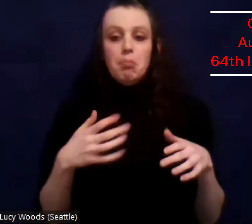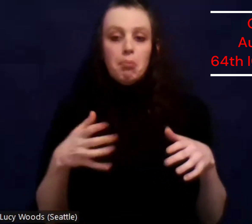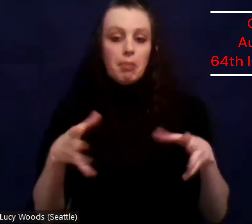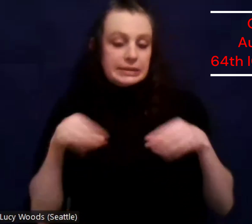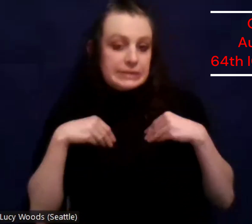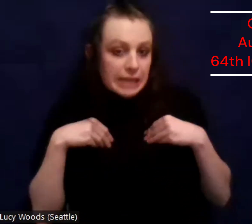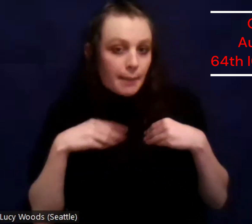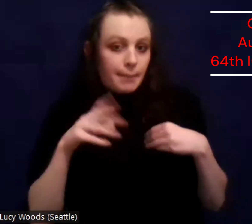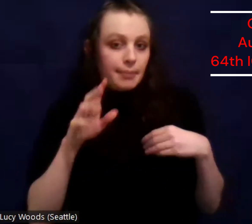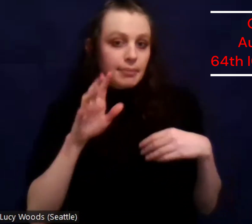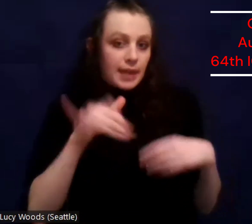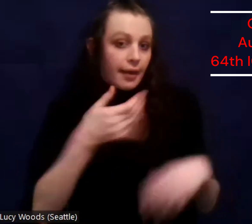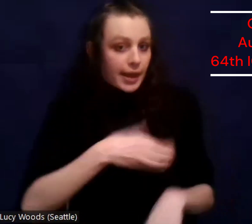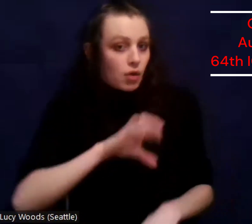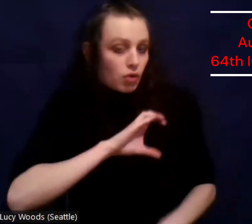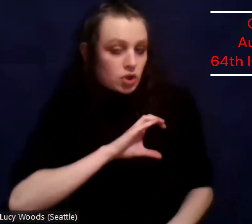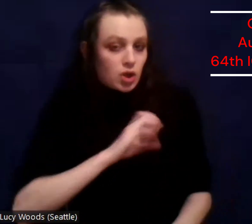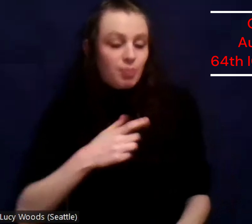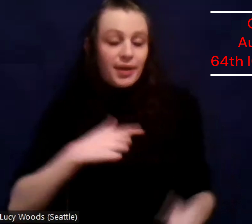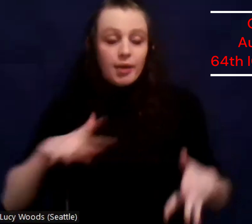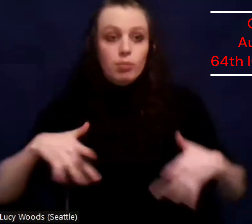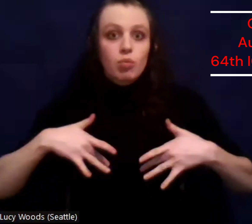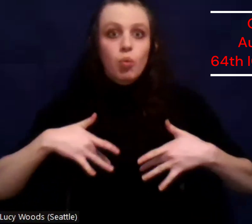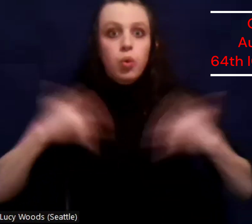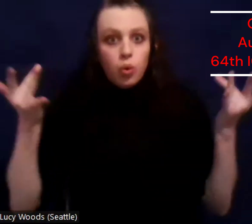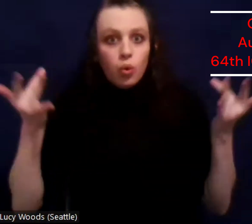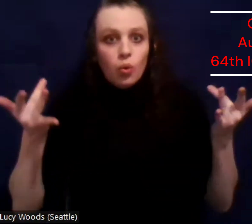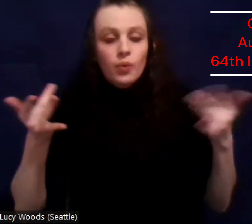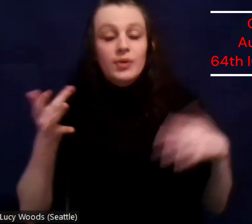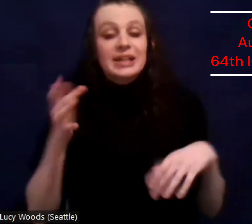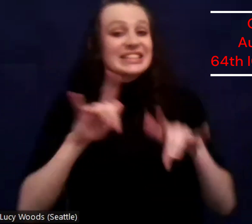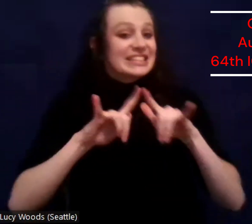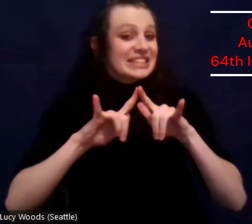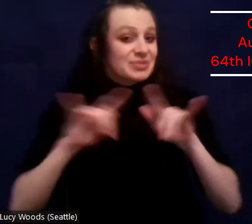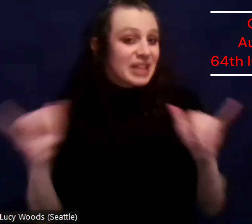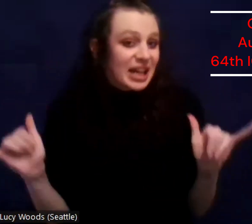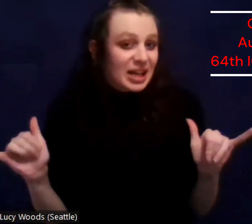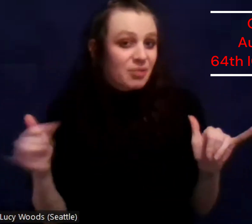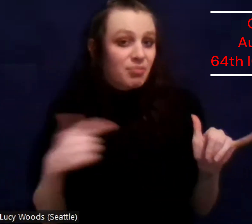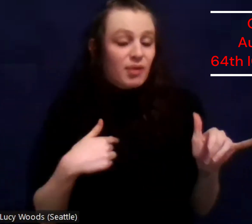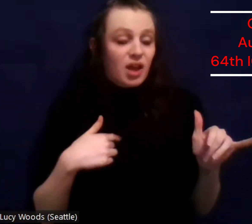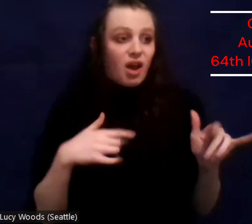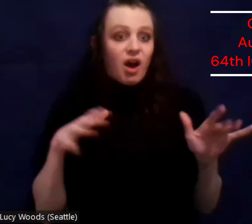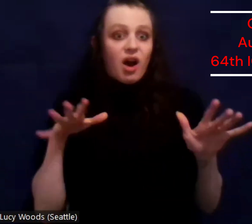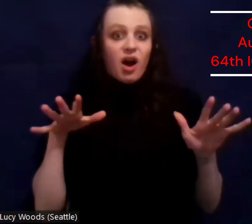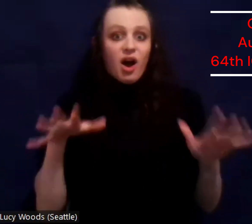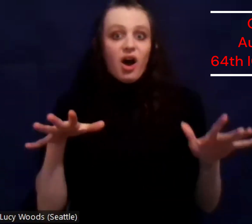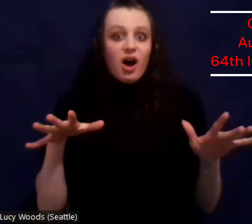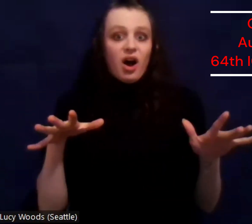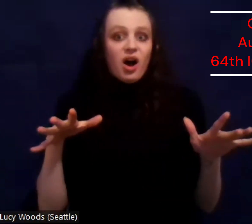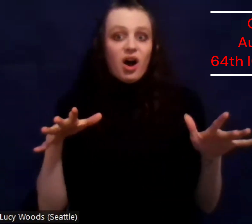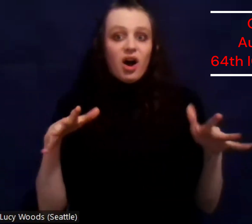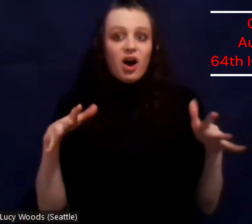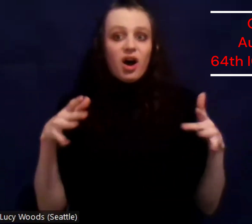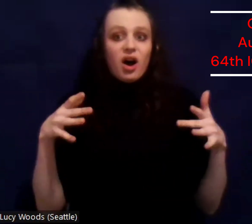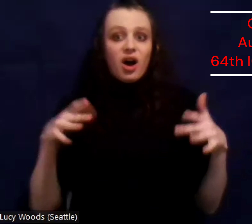was thrilled at that. But at the same time, I was mortified that I was going to lose